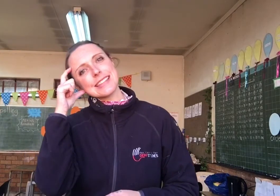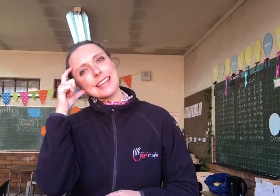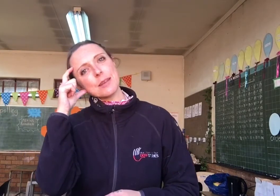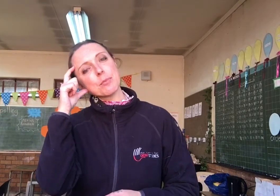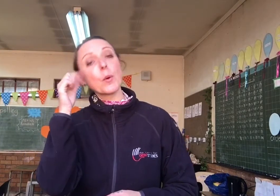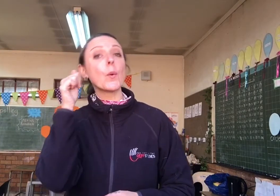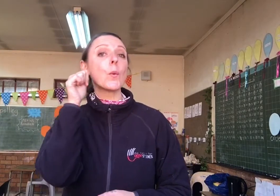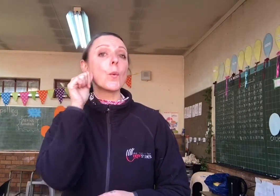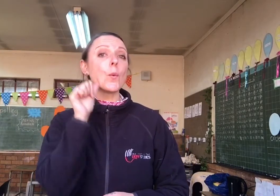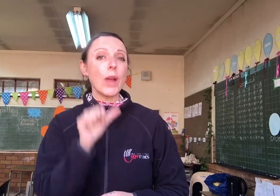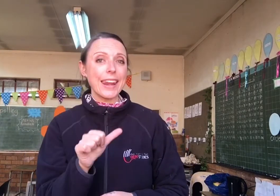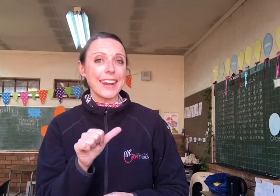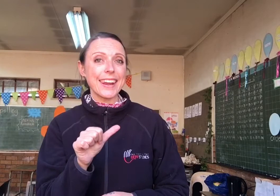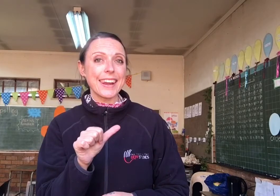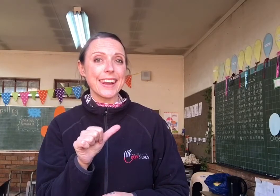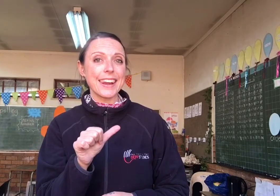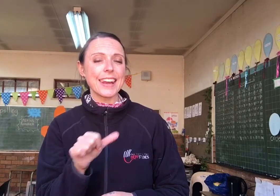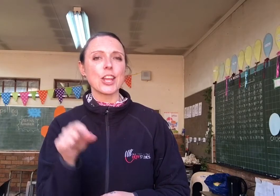sleep when?